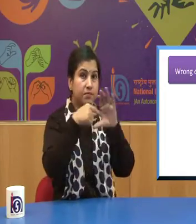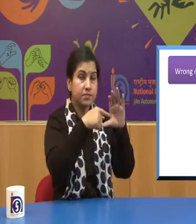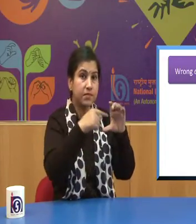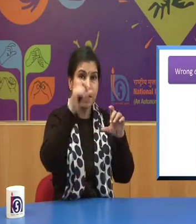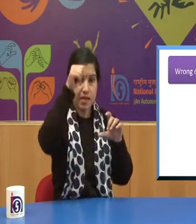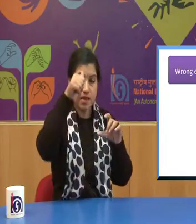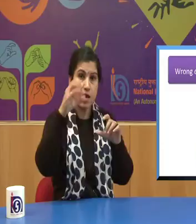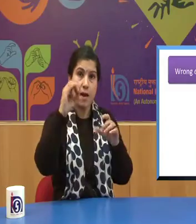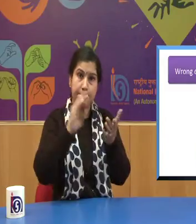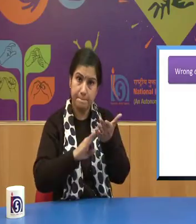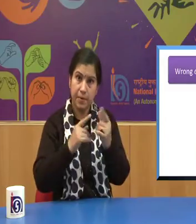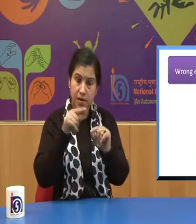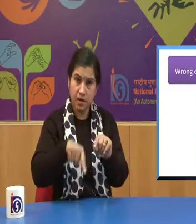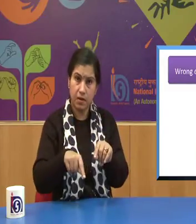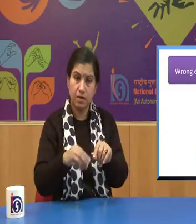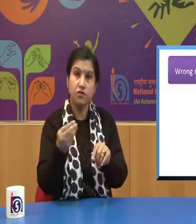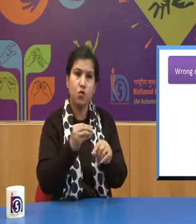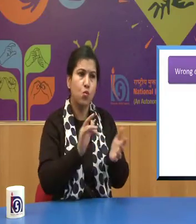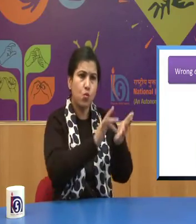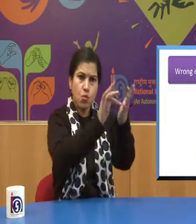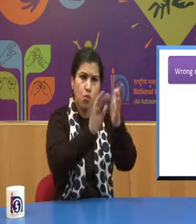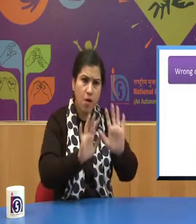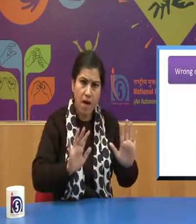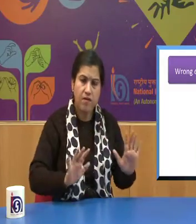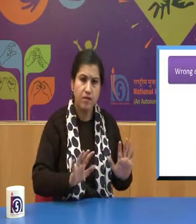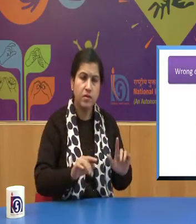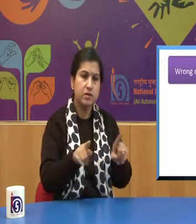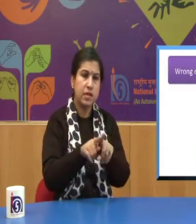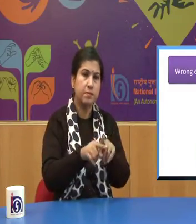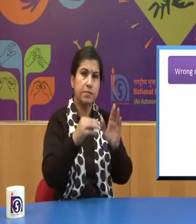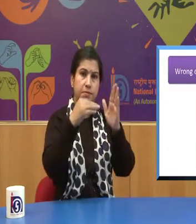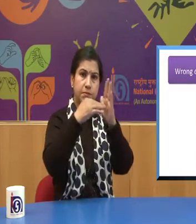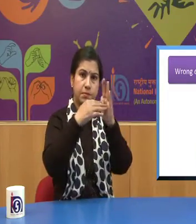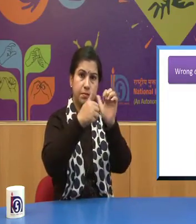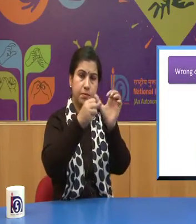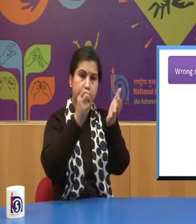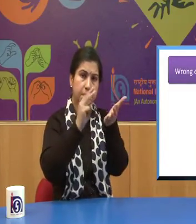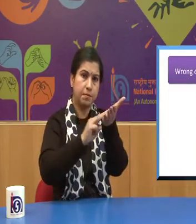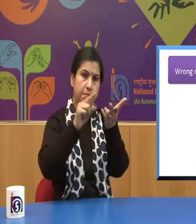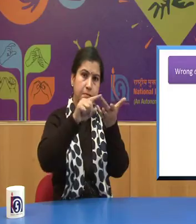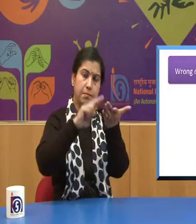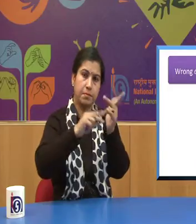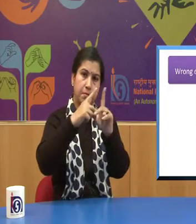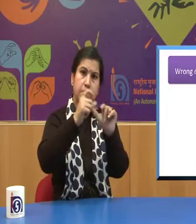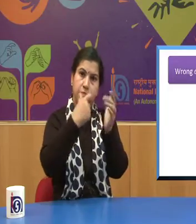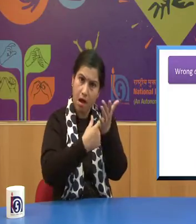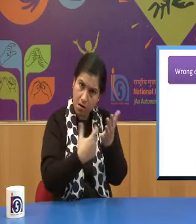but in some other cases they were aimed against the zamindars and